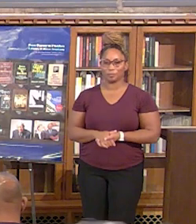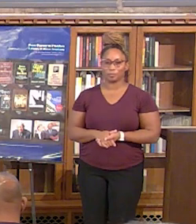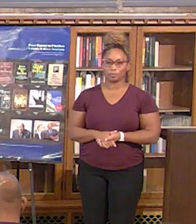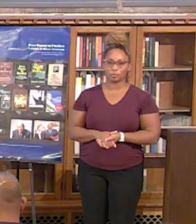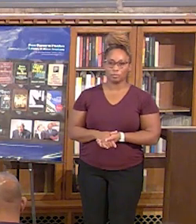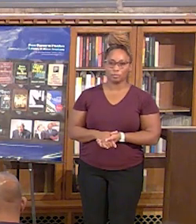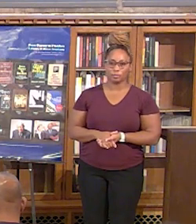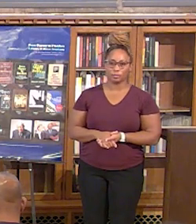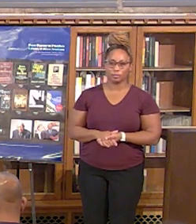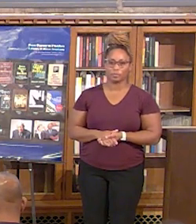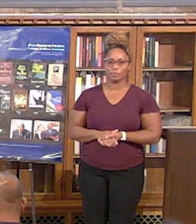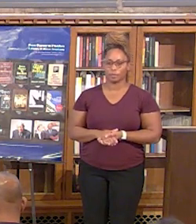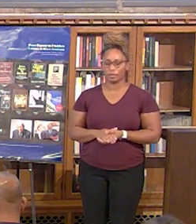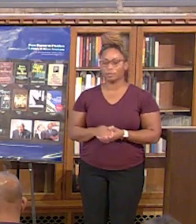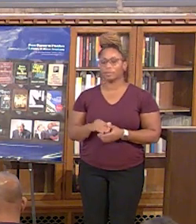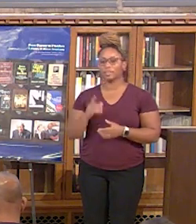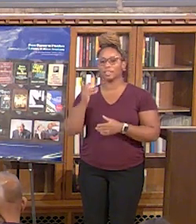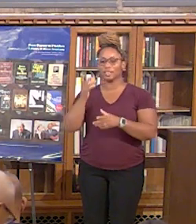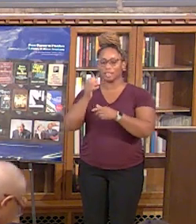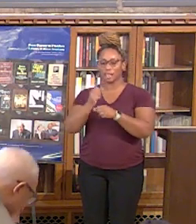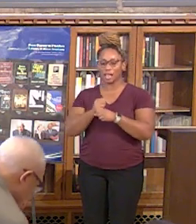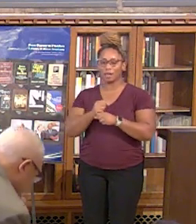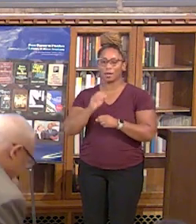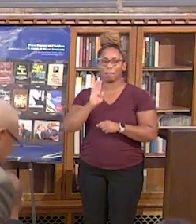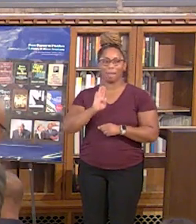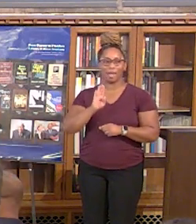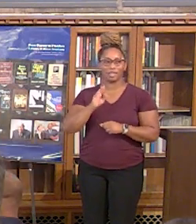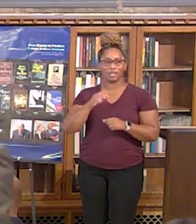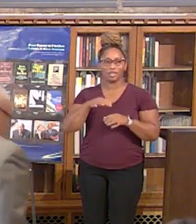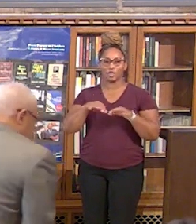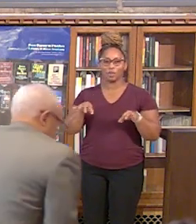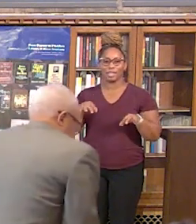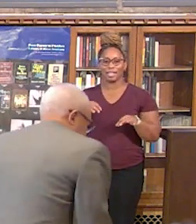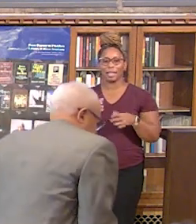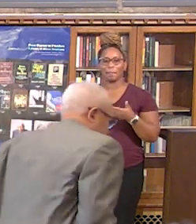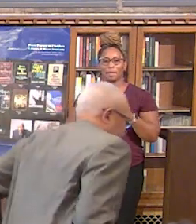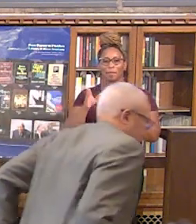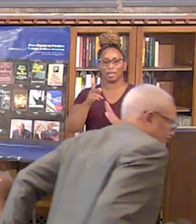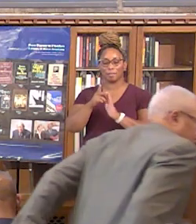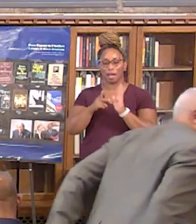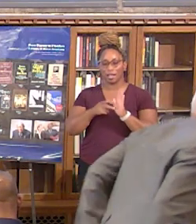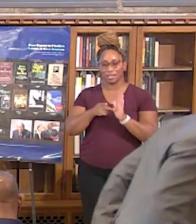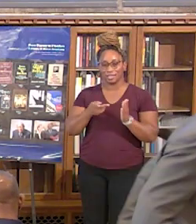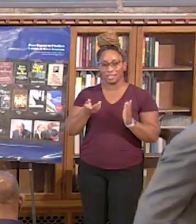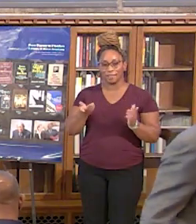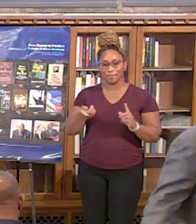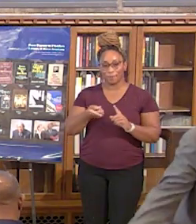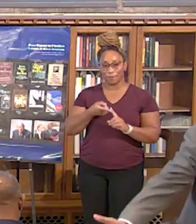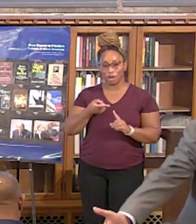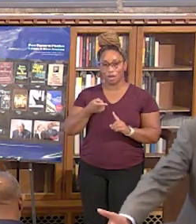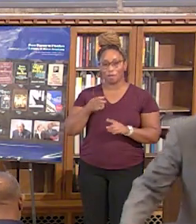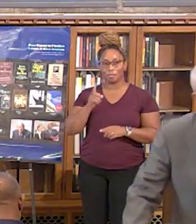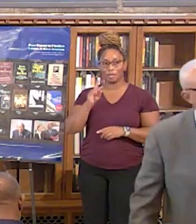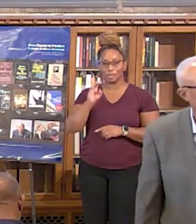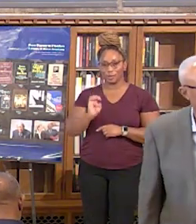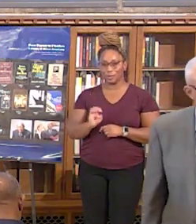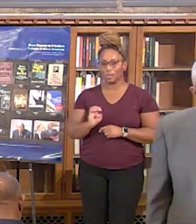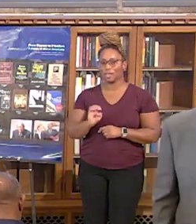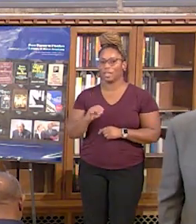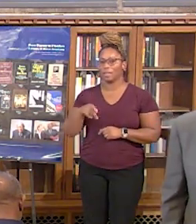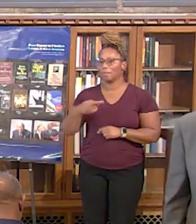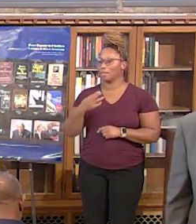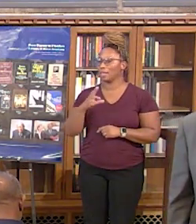history she received her bachelor's degree in history and public policy from du du and her PhD in history from